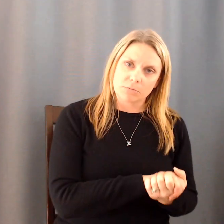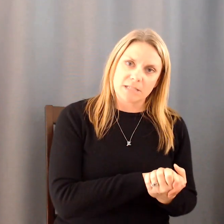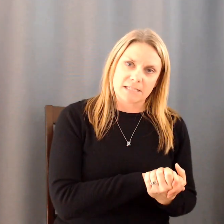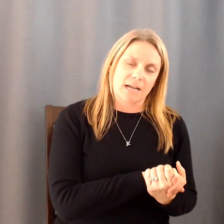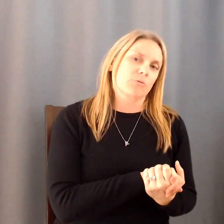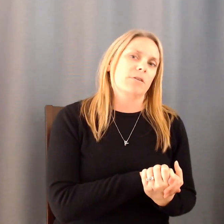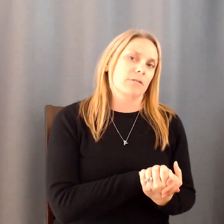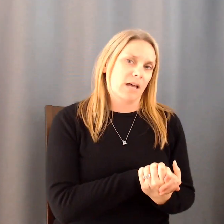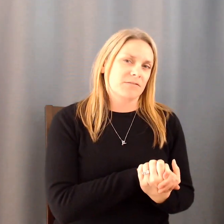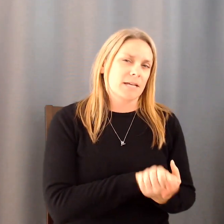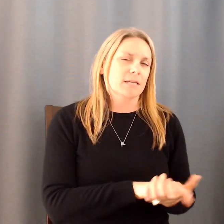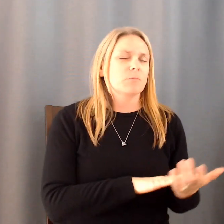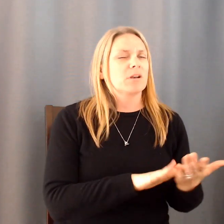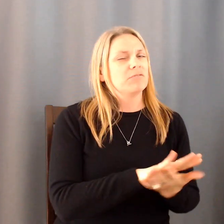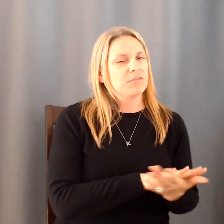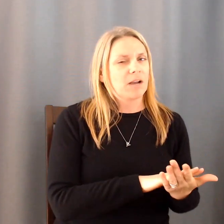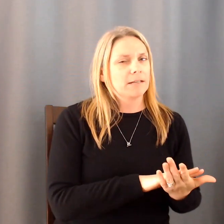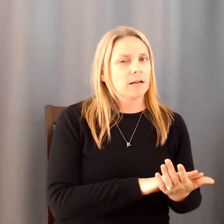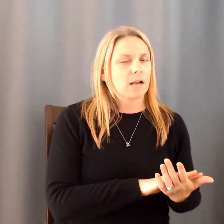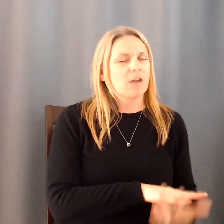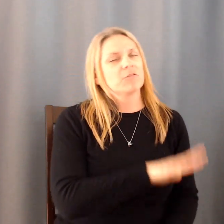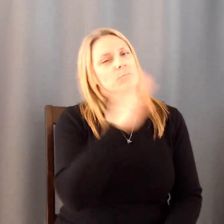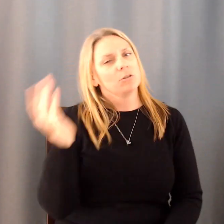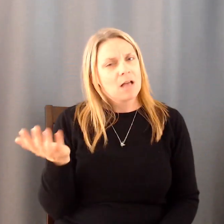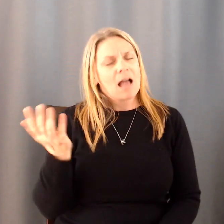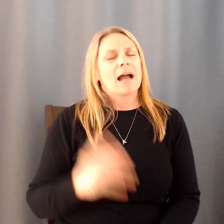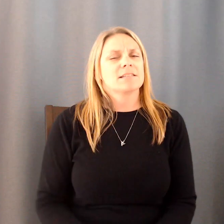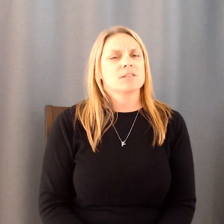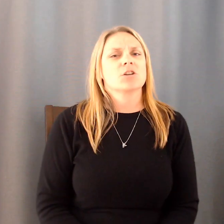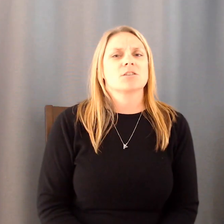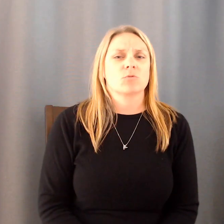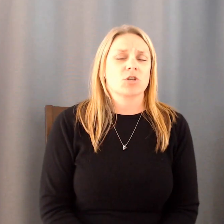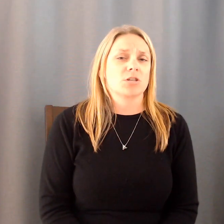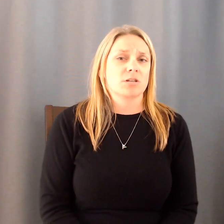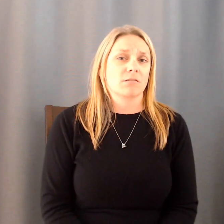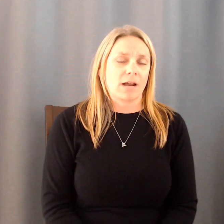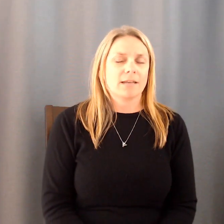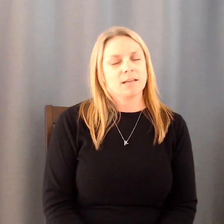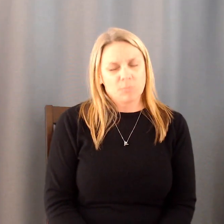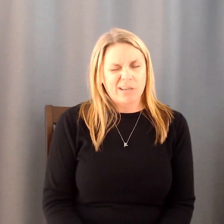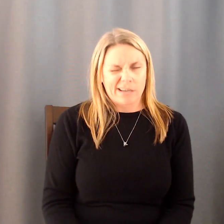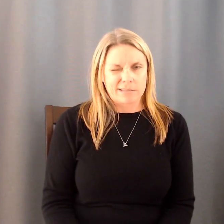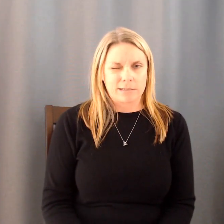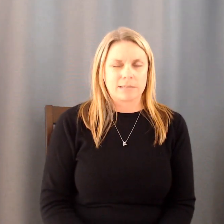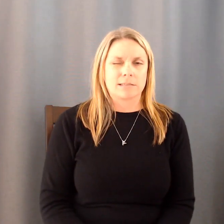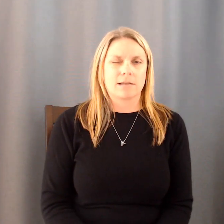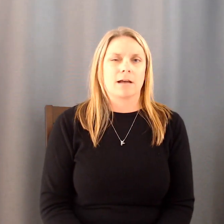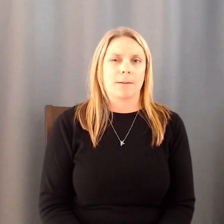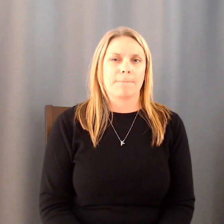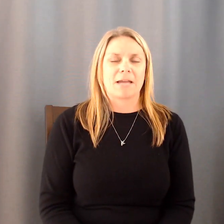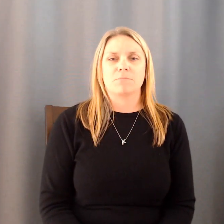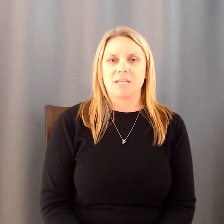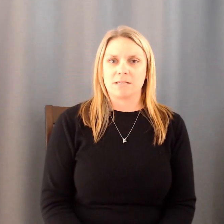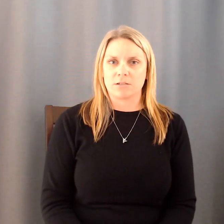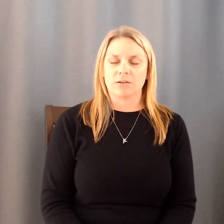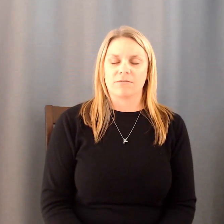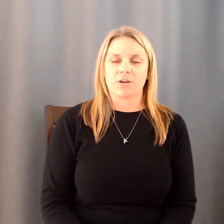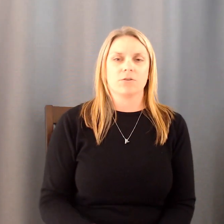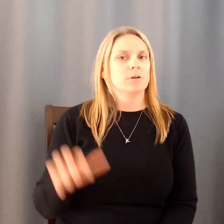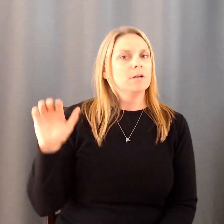sign with your left hand. But if you find it uncomfortable, I suggest switching to your right hand because it might be easier for you.